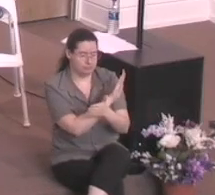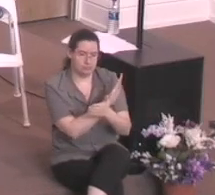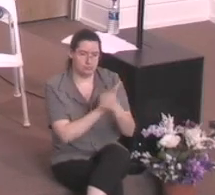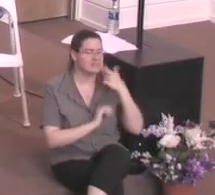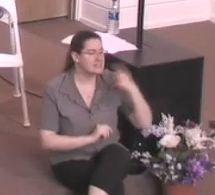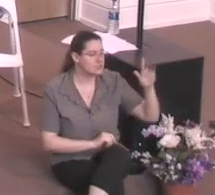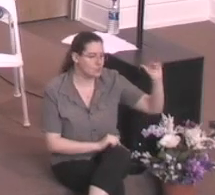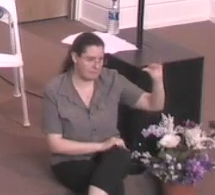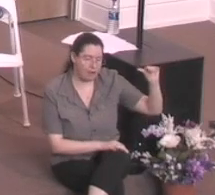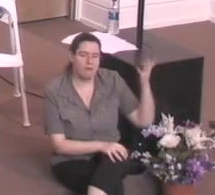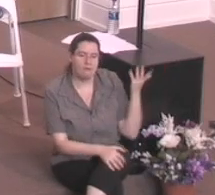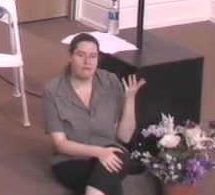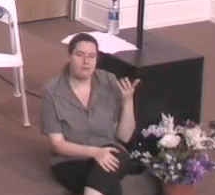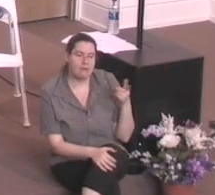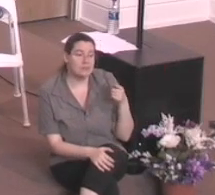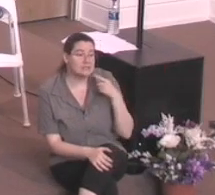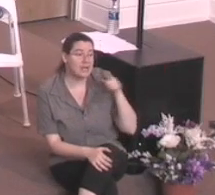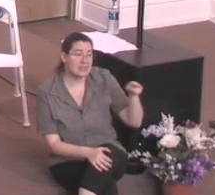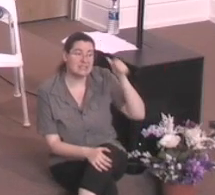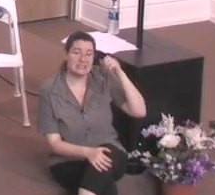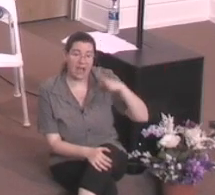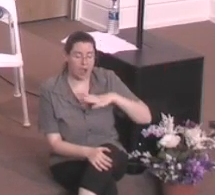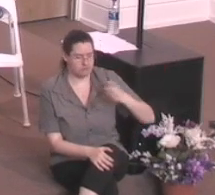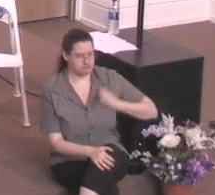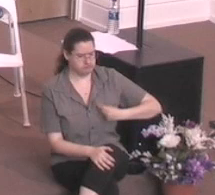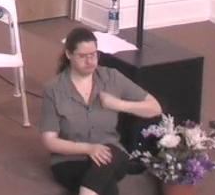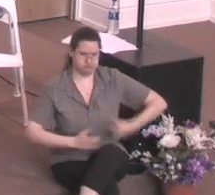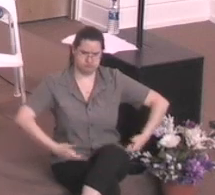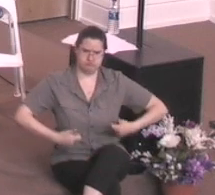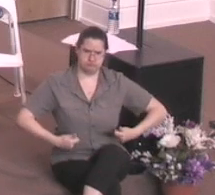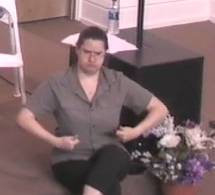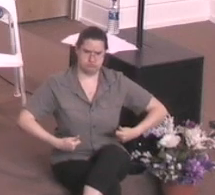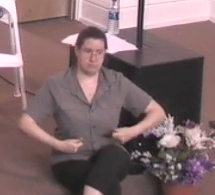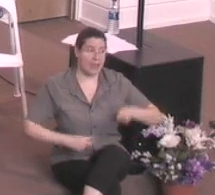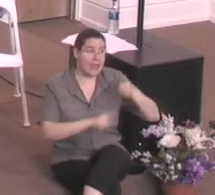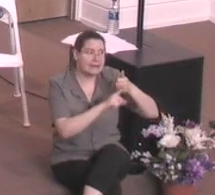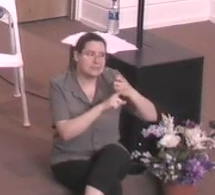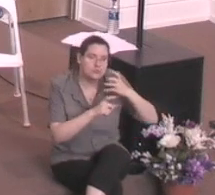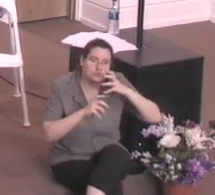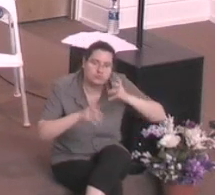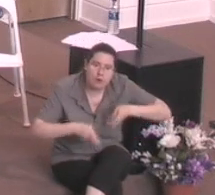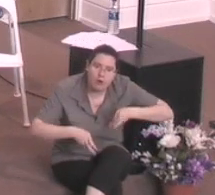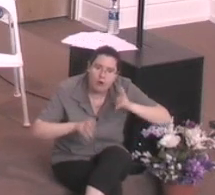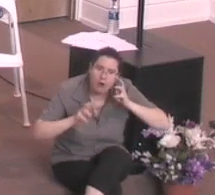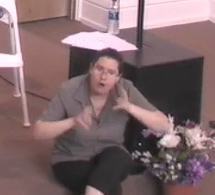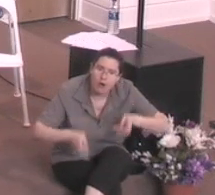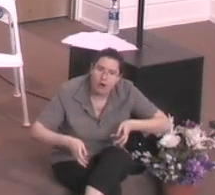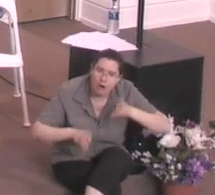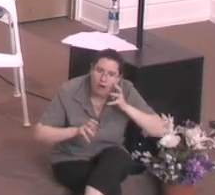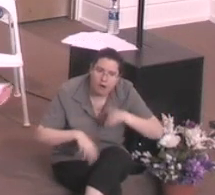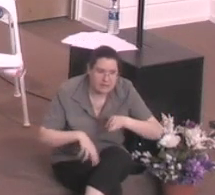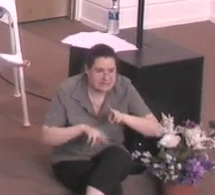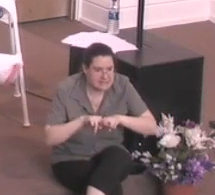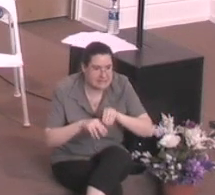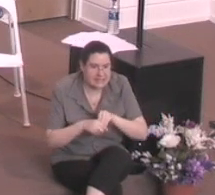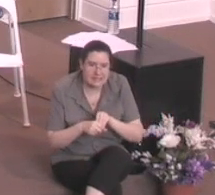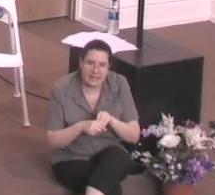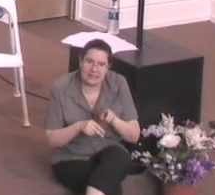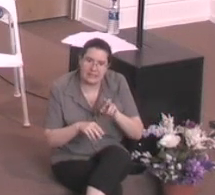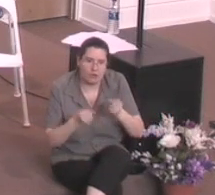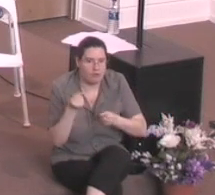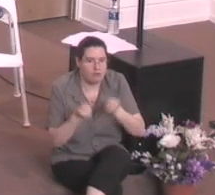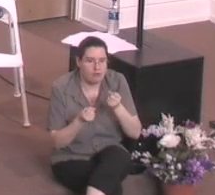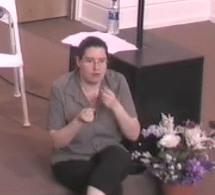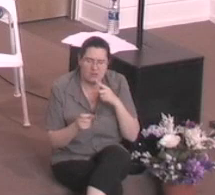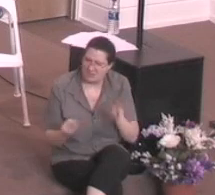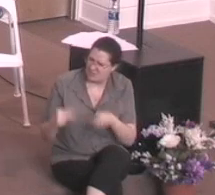And he said, this guy was a man's man. He's crying, sitting in the passenger seat. And he goes, you know, what's